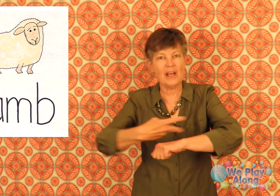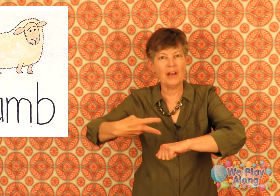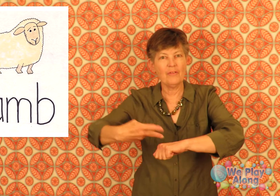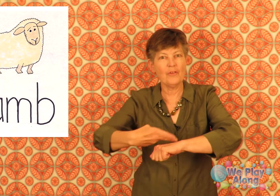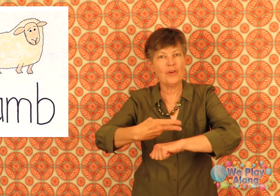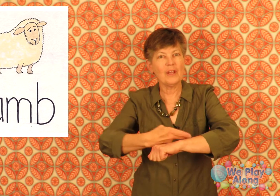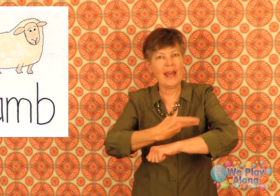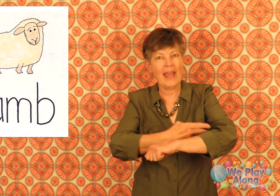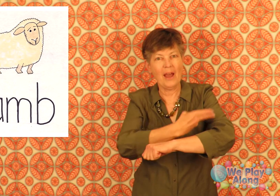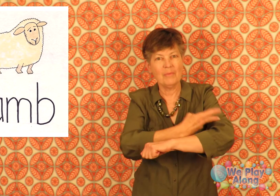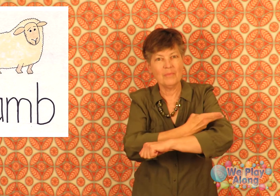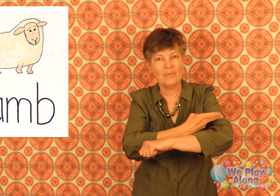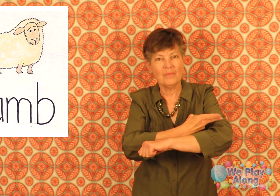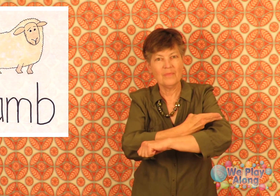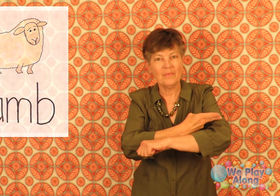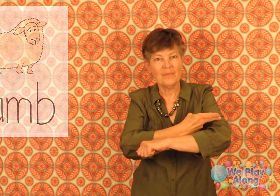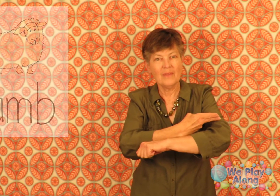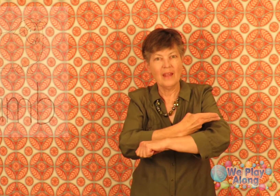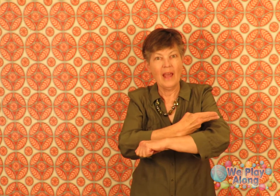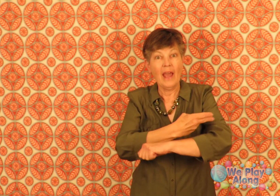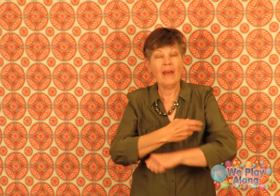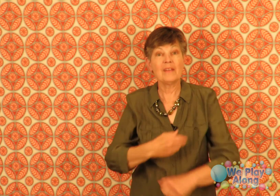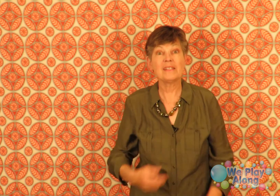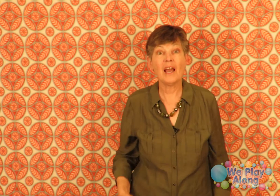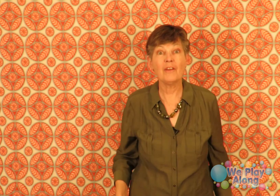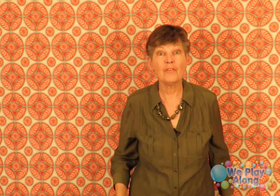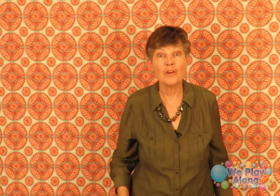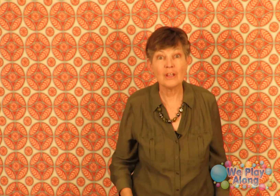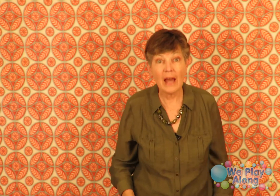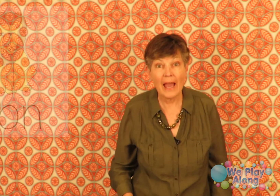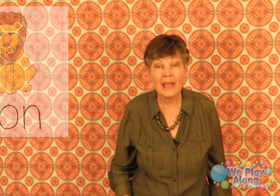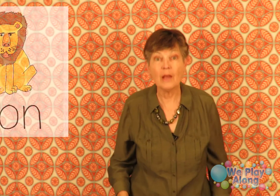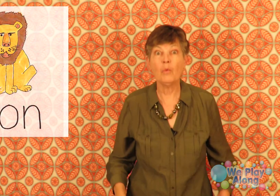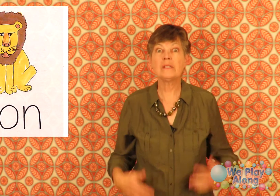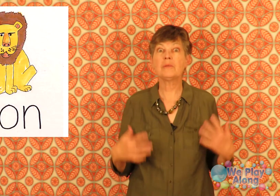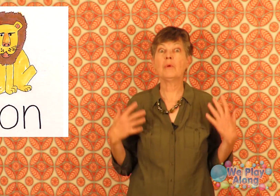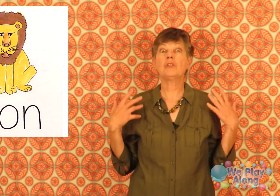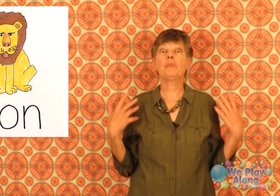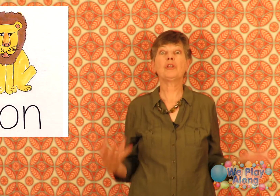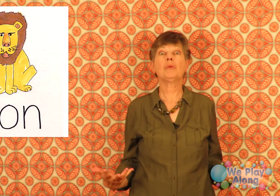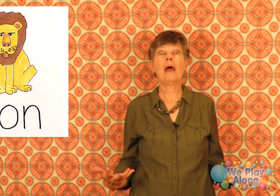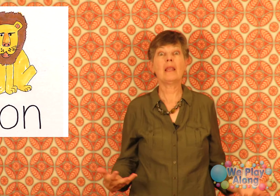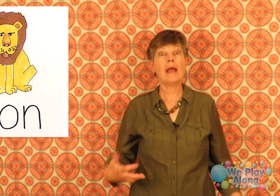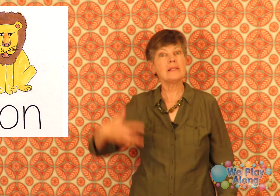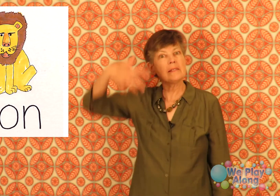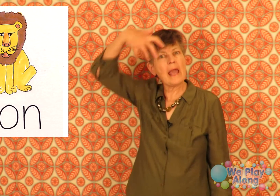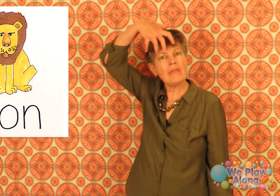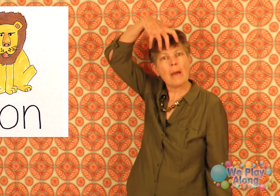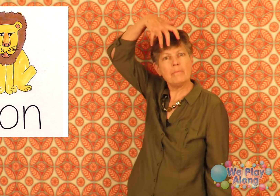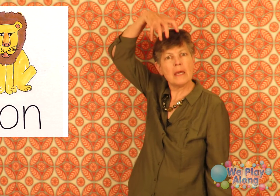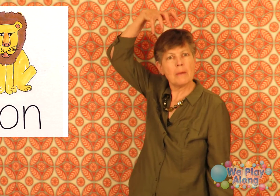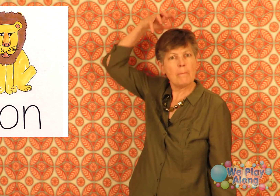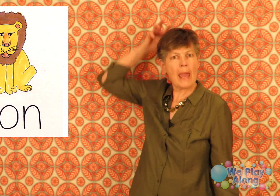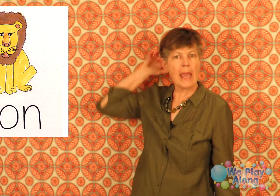sign for lamb. And the sign for lion, and what's special about lions is they have that big